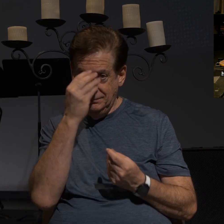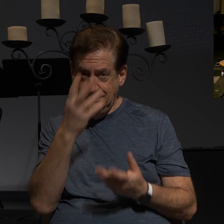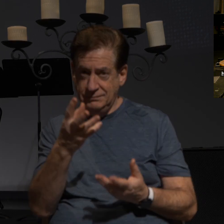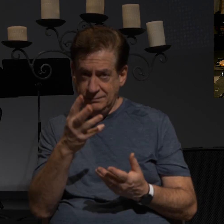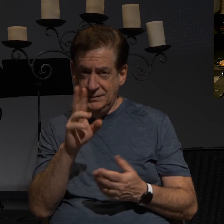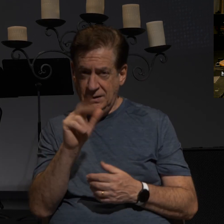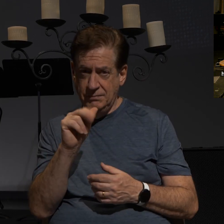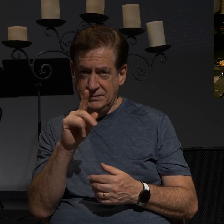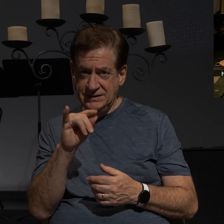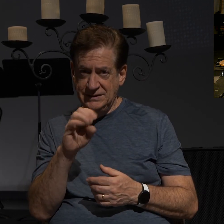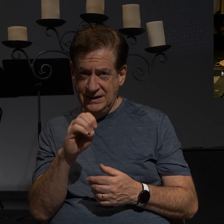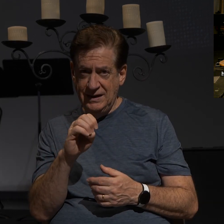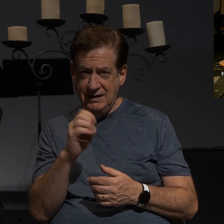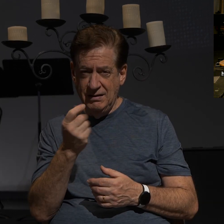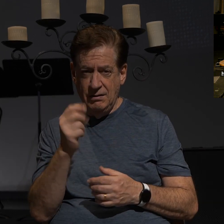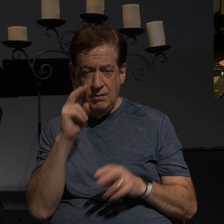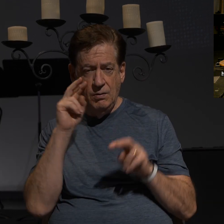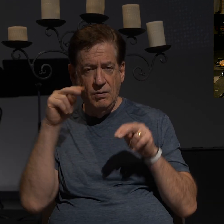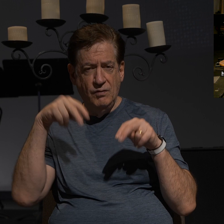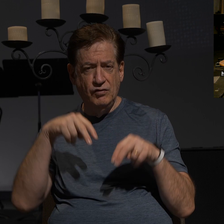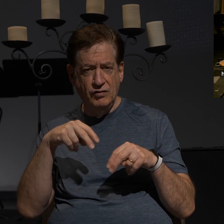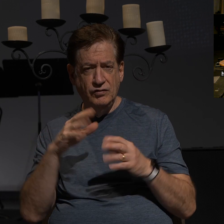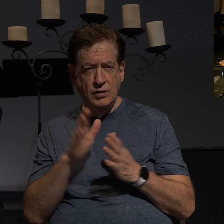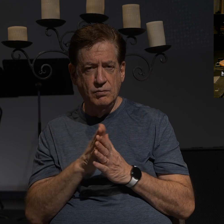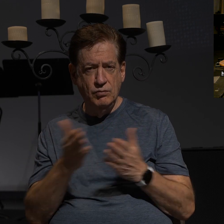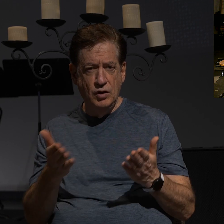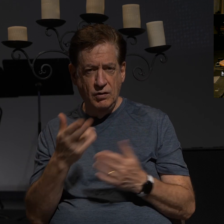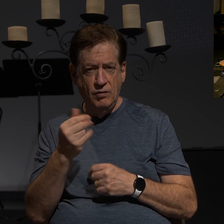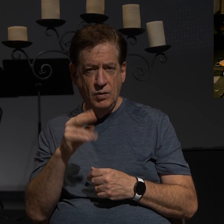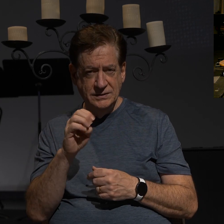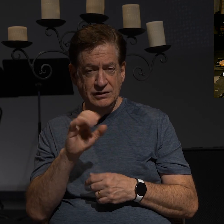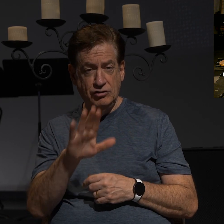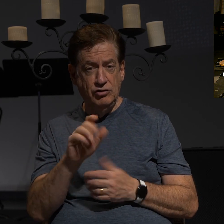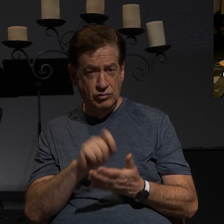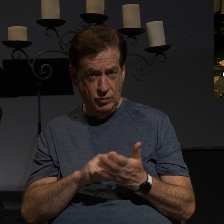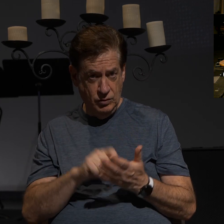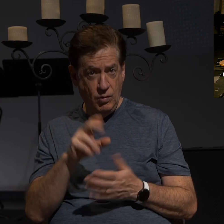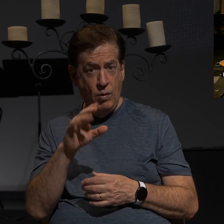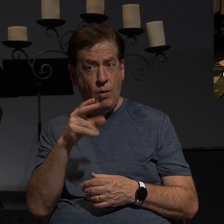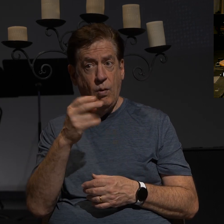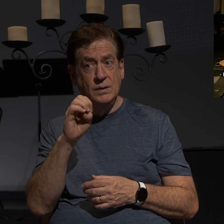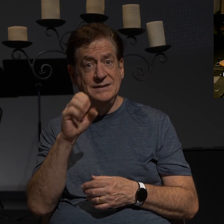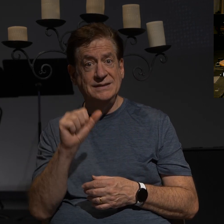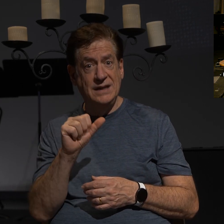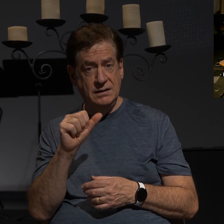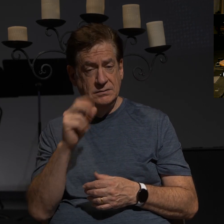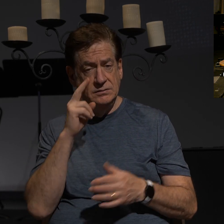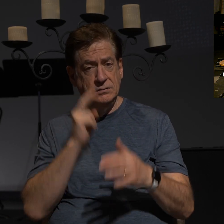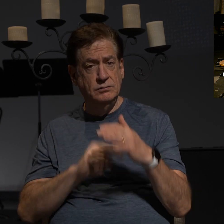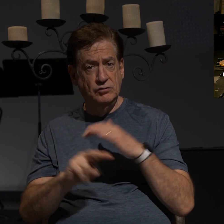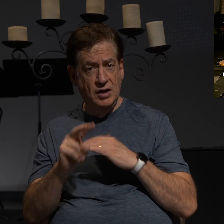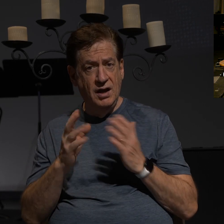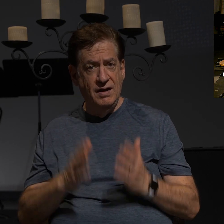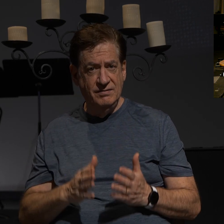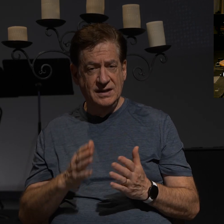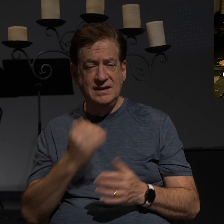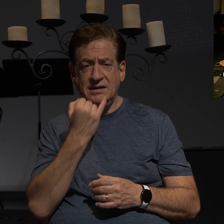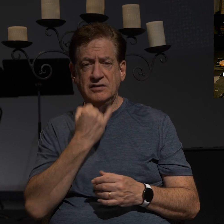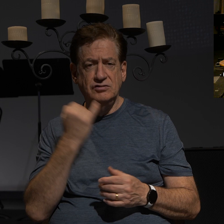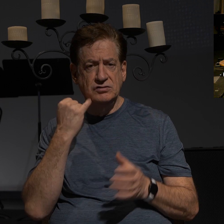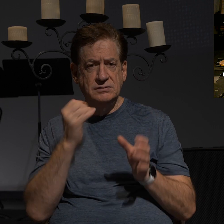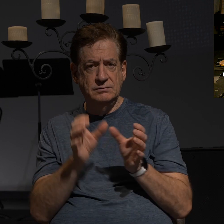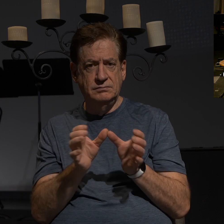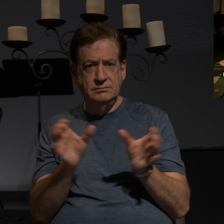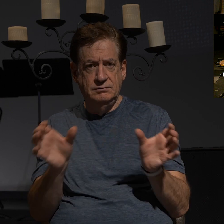little update and a little overview of our book of Hosea, and it's in your notes as well. Hosea was a prophet, and at this time, Israel has been split into